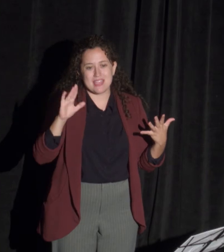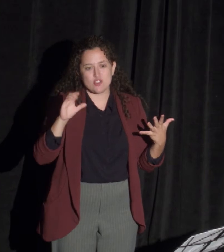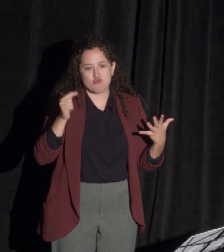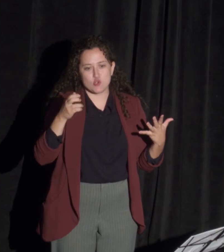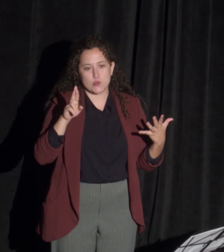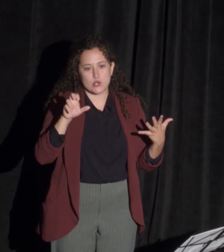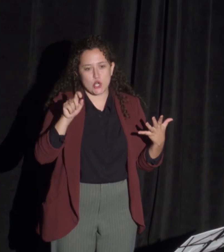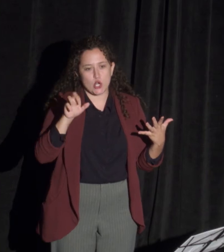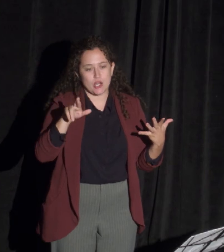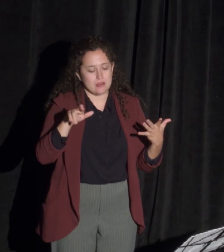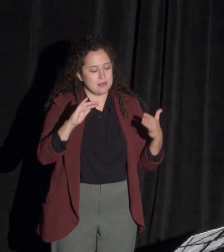Lee Moyer.